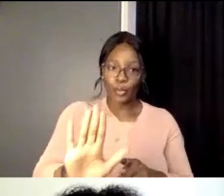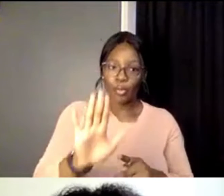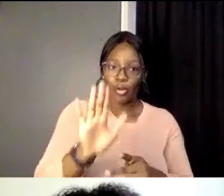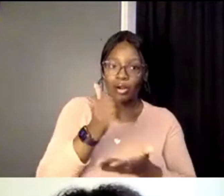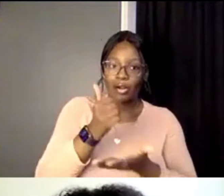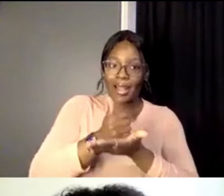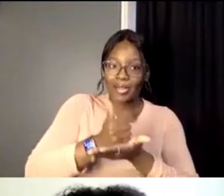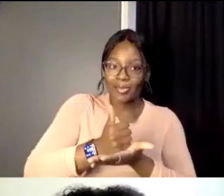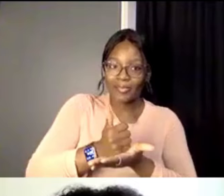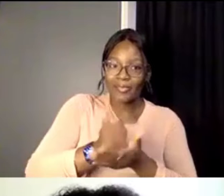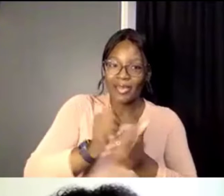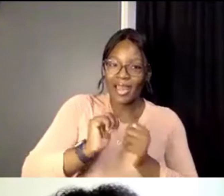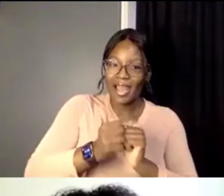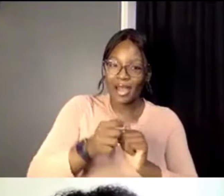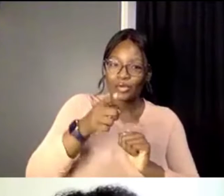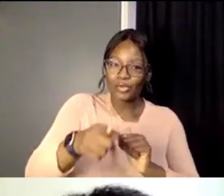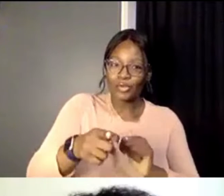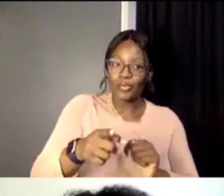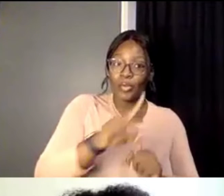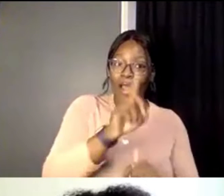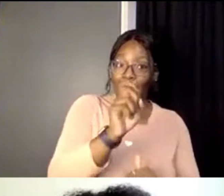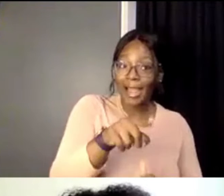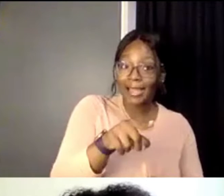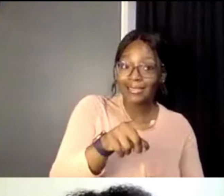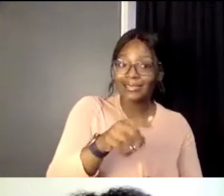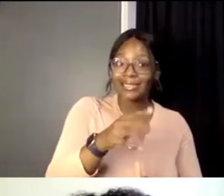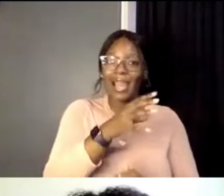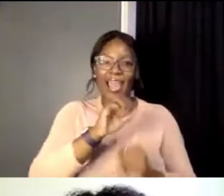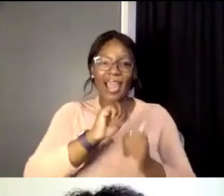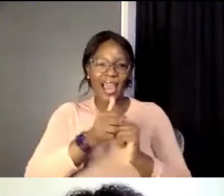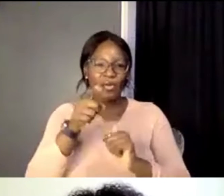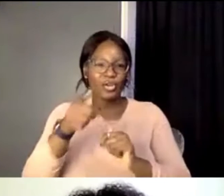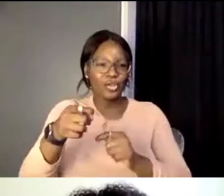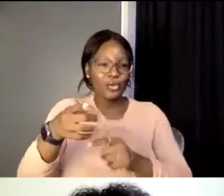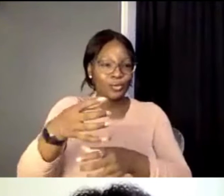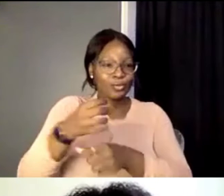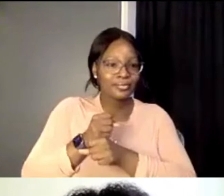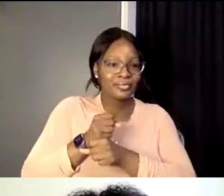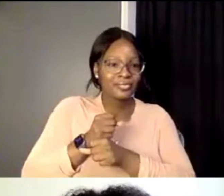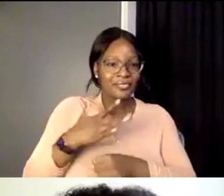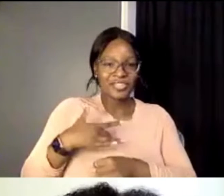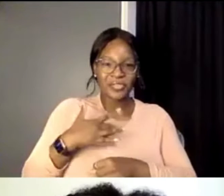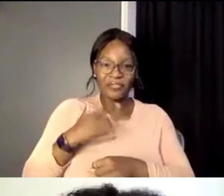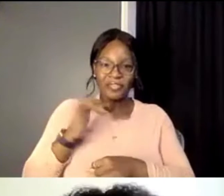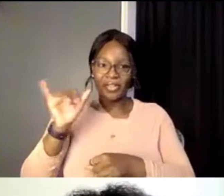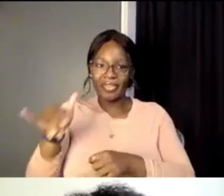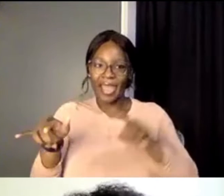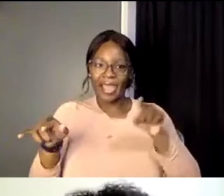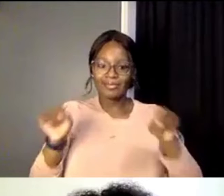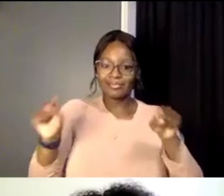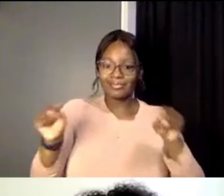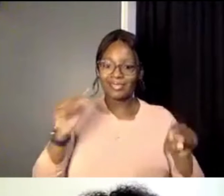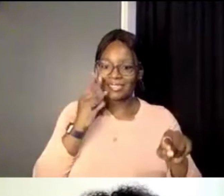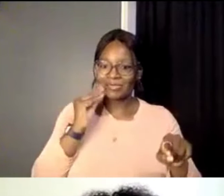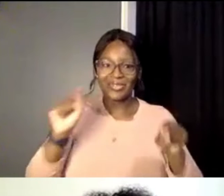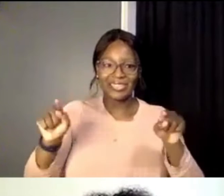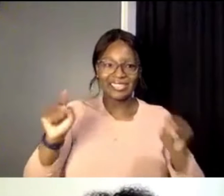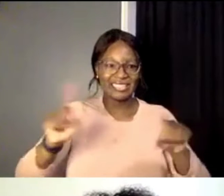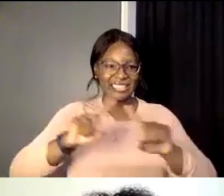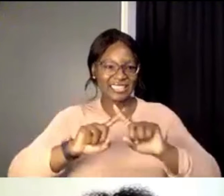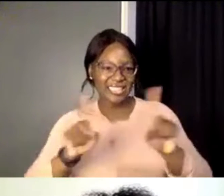help when it's offered. Do you feel like there's a mismatch there? You can go ahead and answer that in the chat if so.